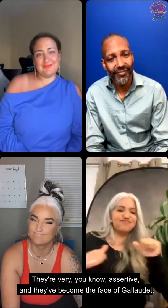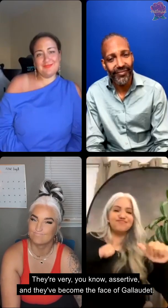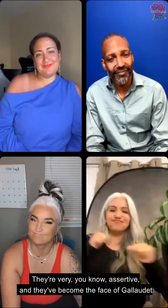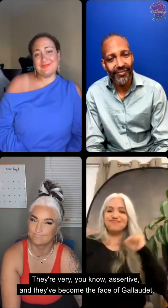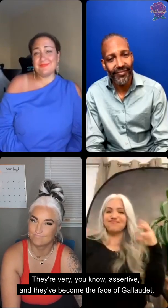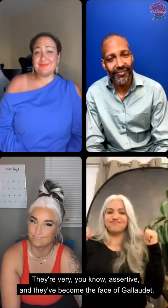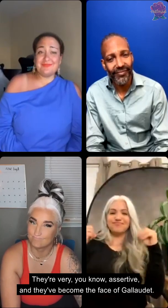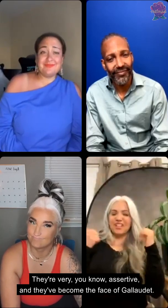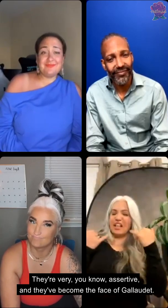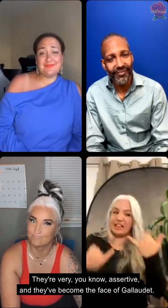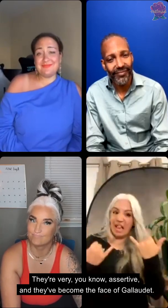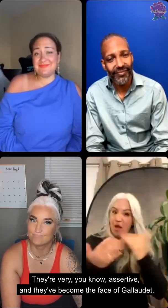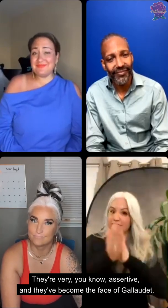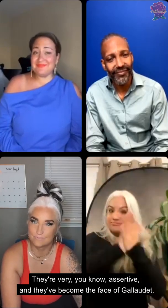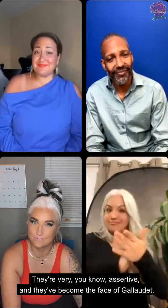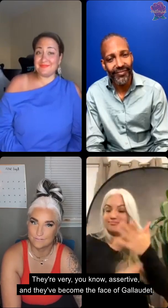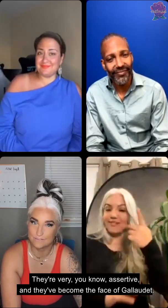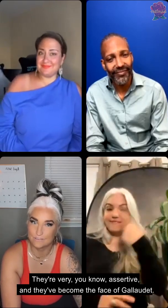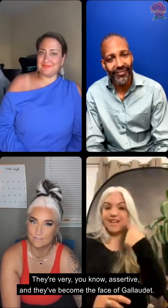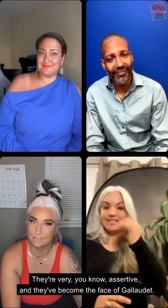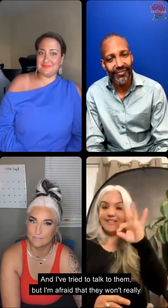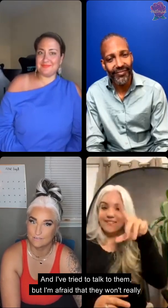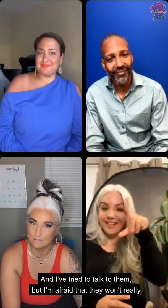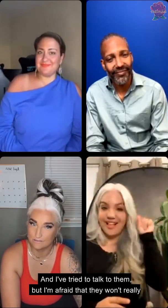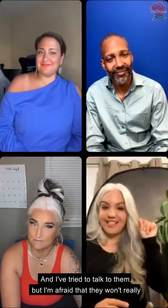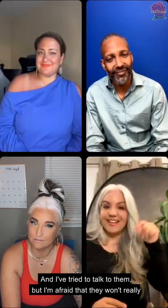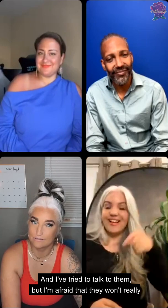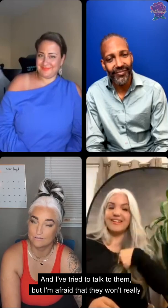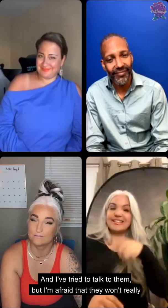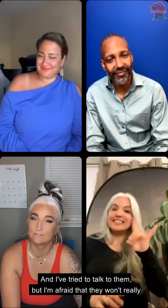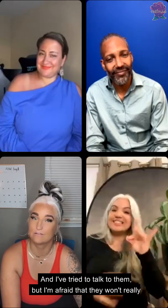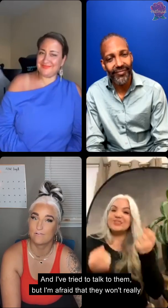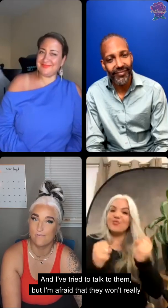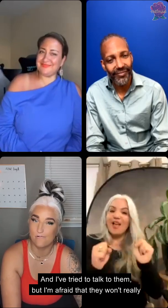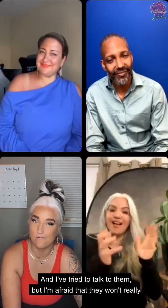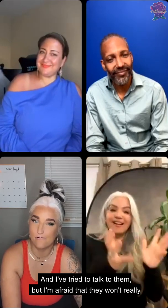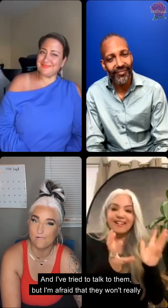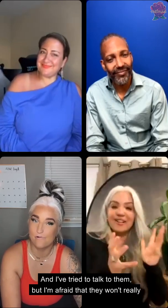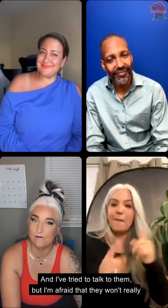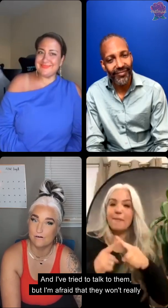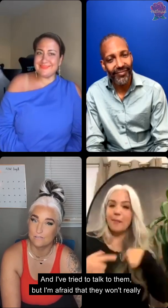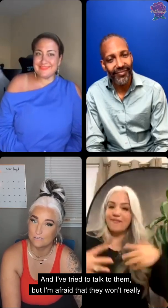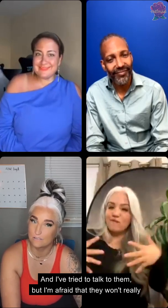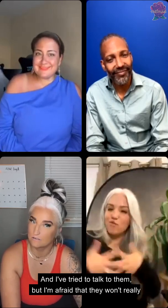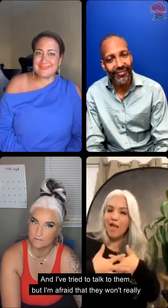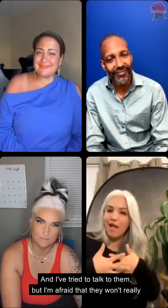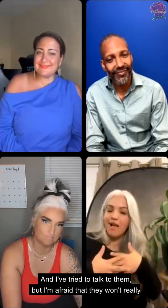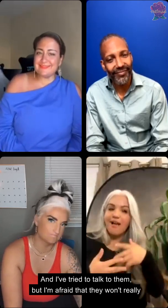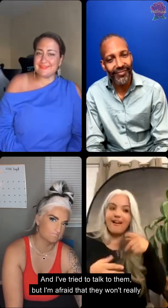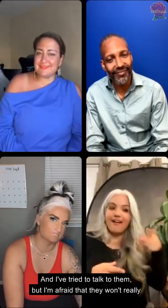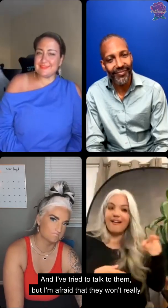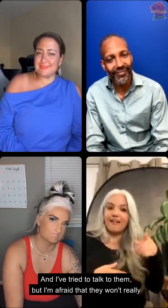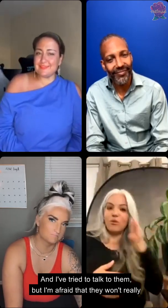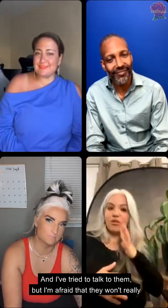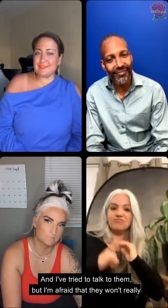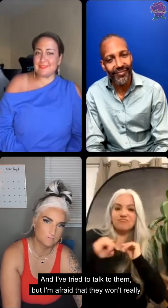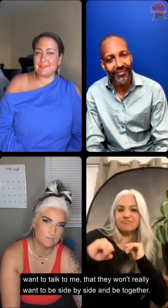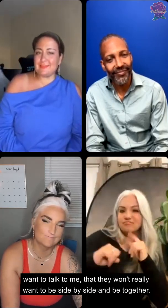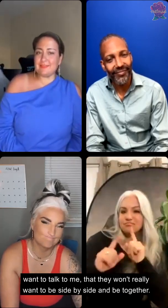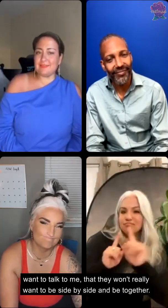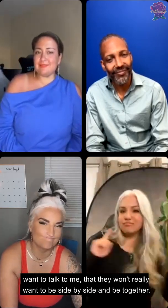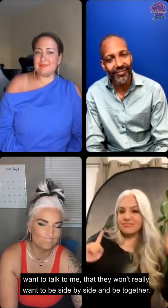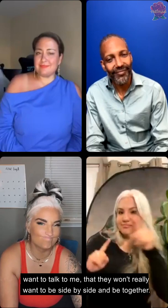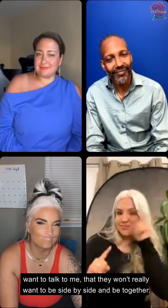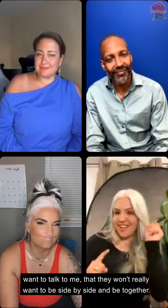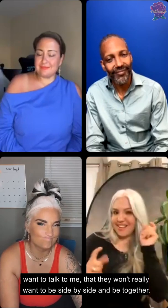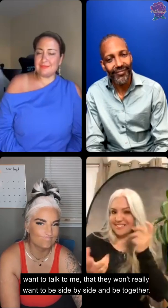very, assertive, and they've become the face of Gallaudet. And I've tried to talk to them, but I'm a little afraid that they